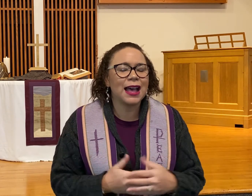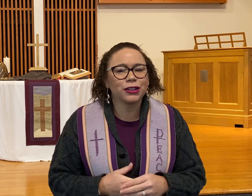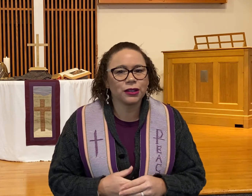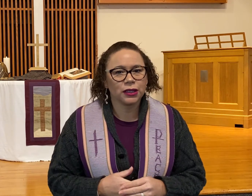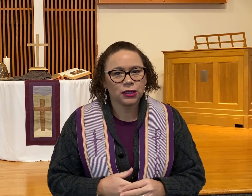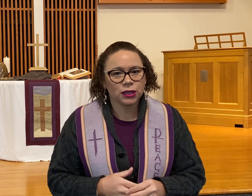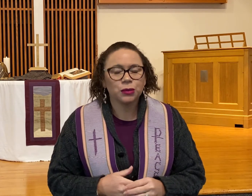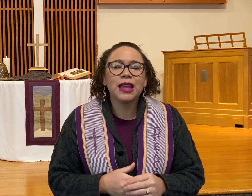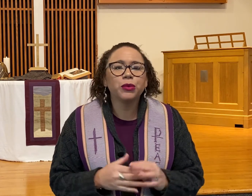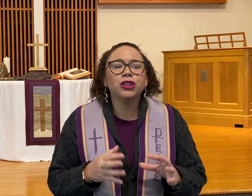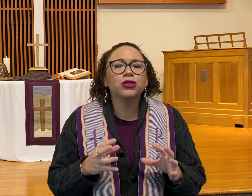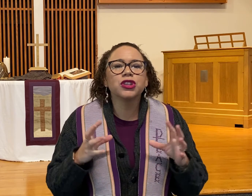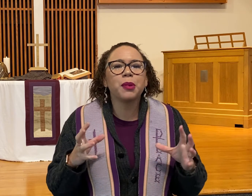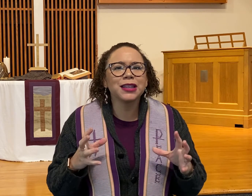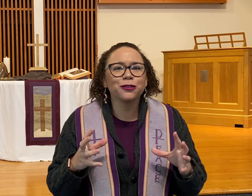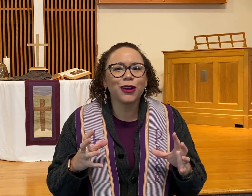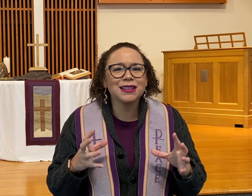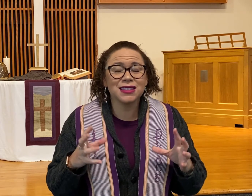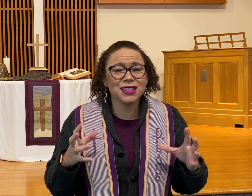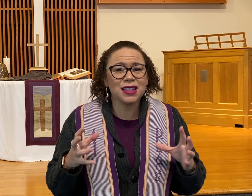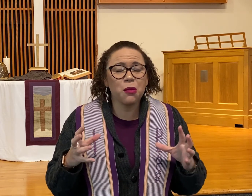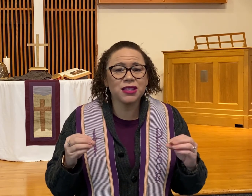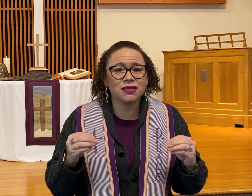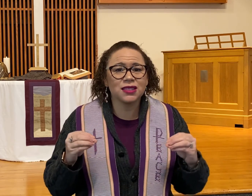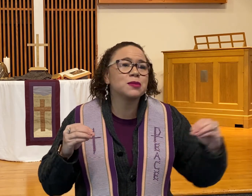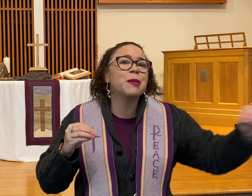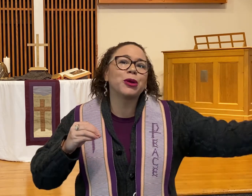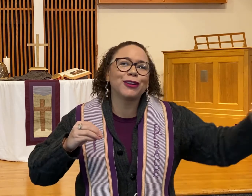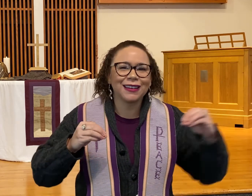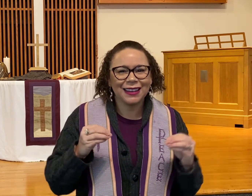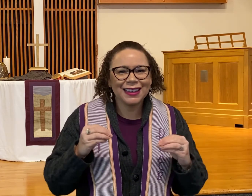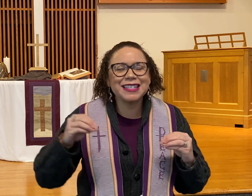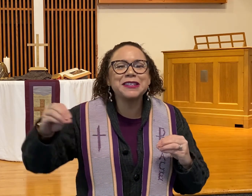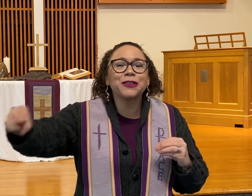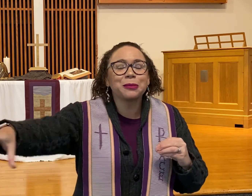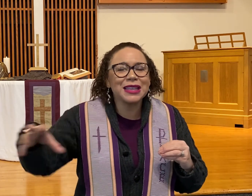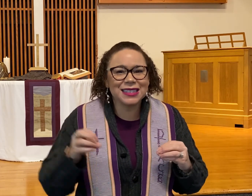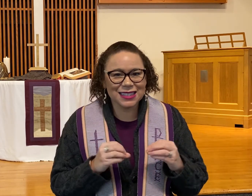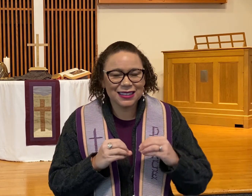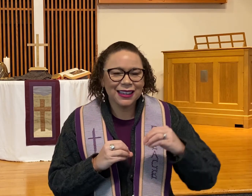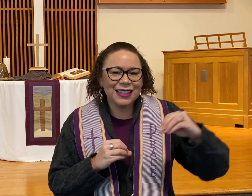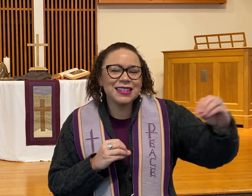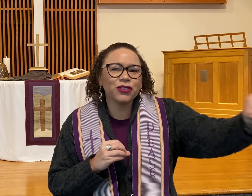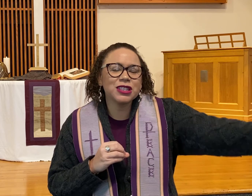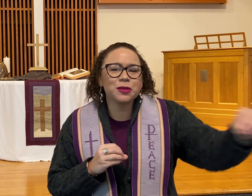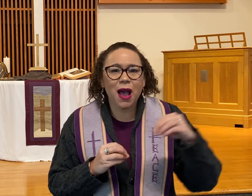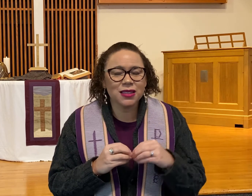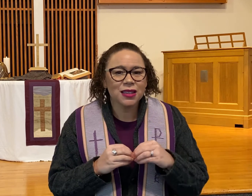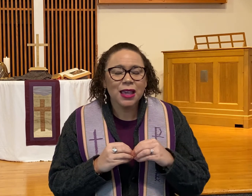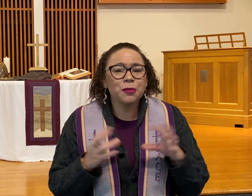gathered. Well, now we know that the body of Christ is in some ways dismembered. It's in different places and in different spots, in